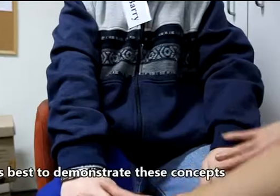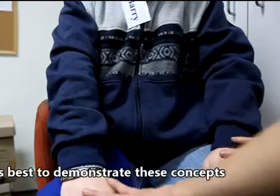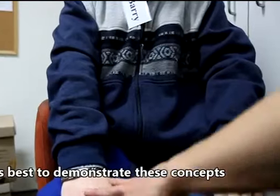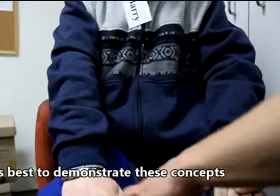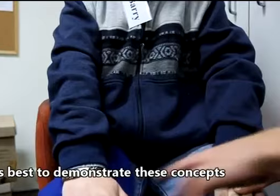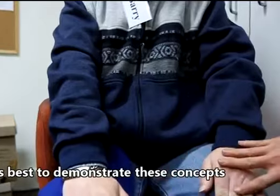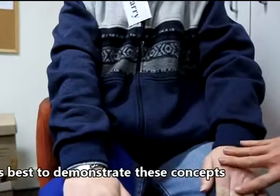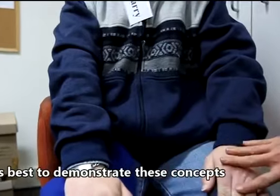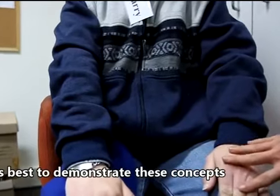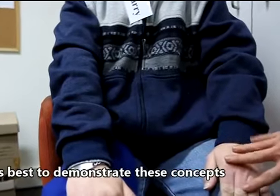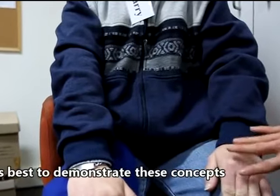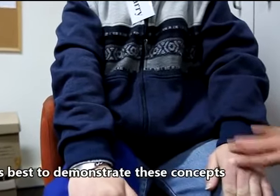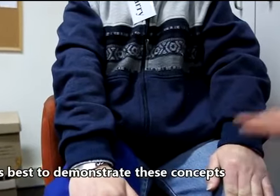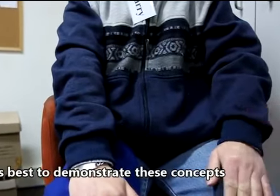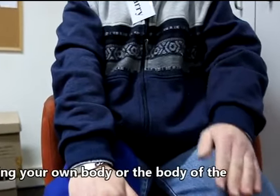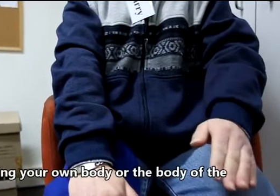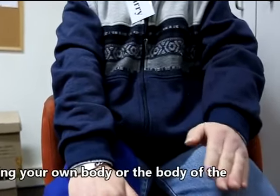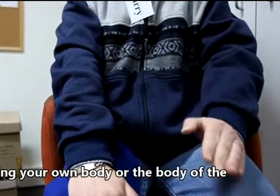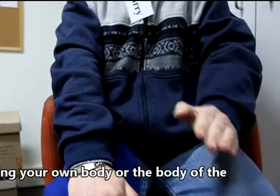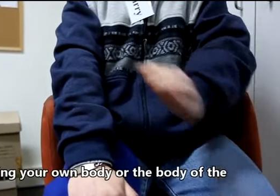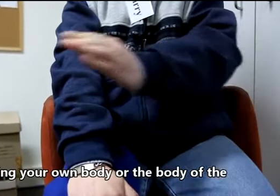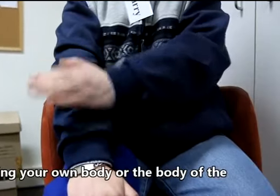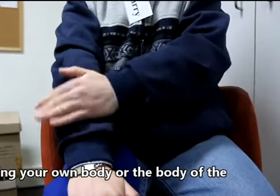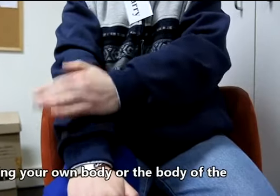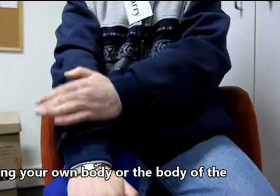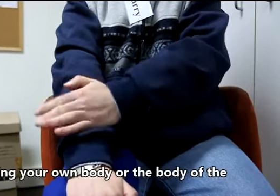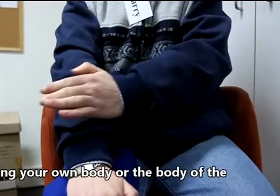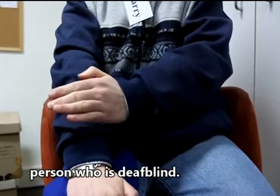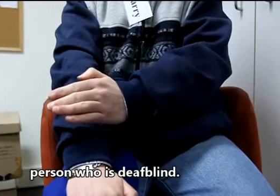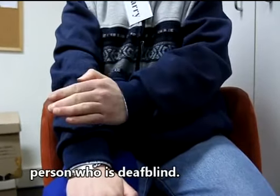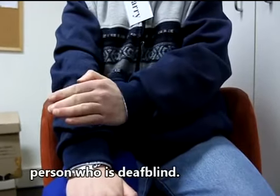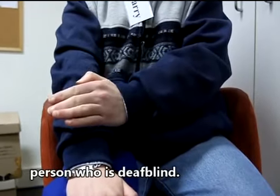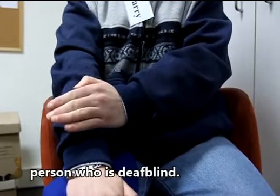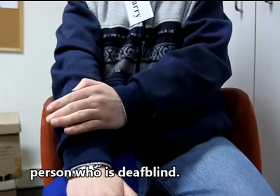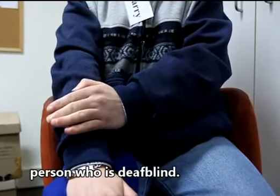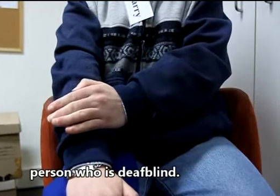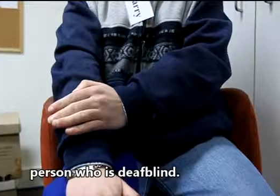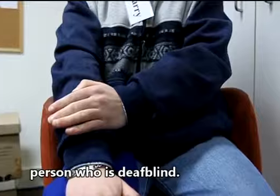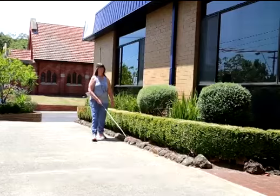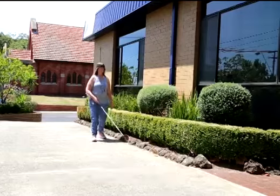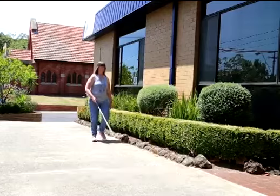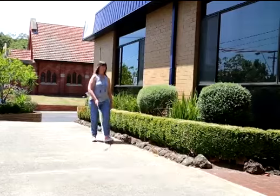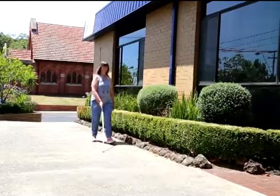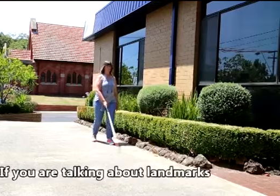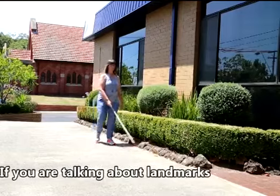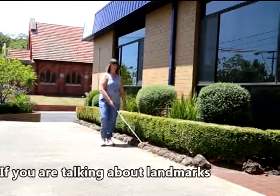It's best to demonstrate these concepts using your own body or the body of the person who is deafblind. If you are talking